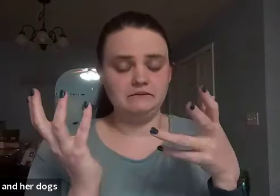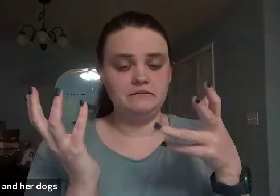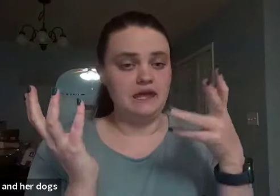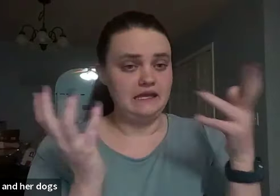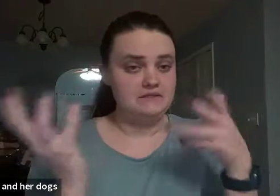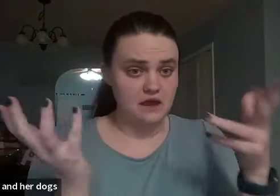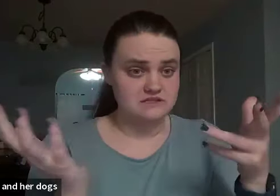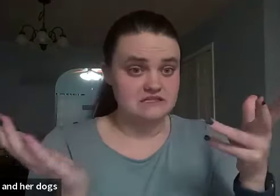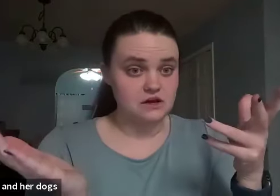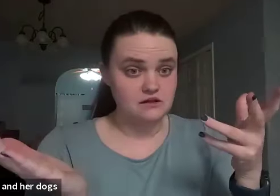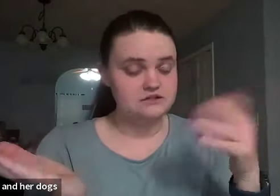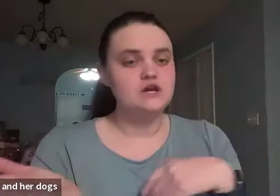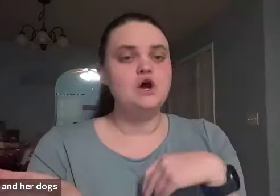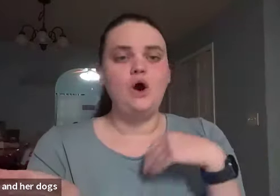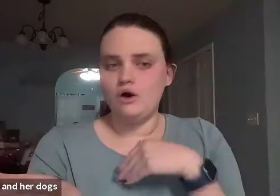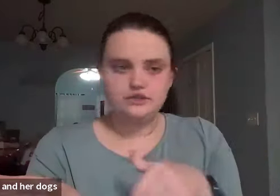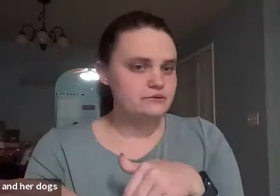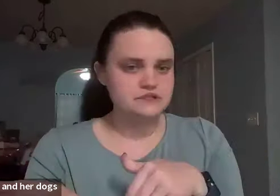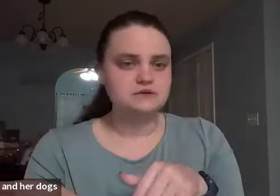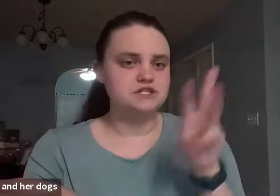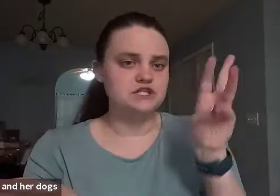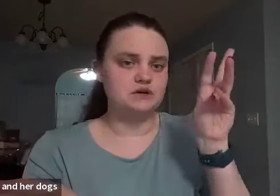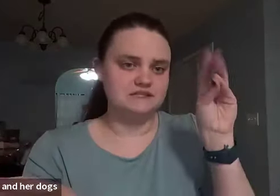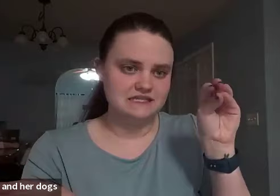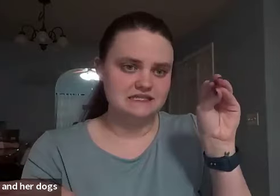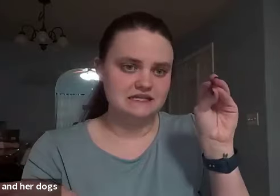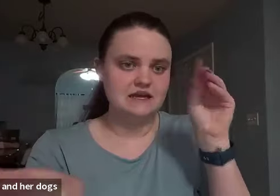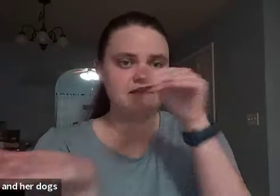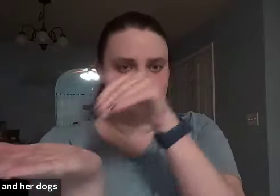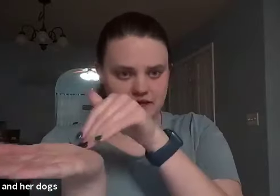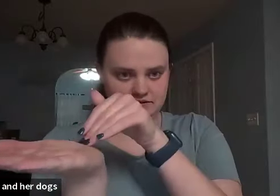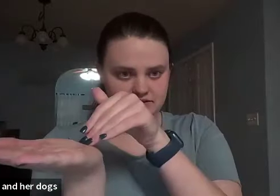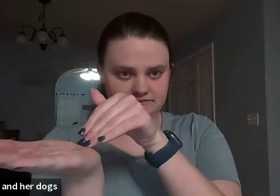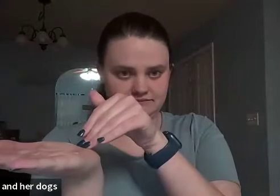70, $80,000, all you would do is just go 60,000.